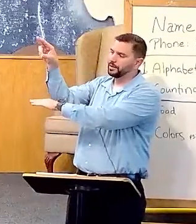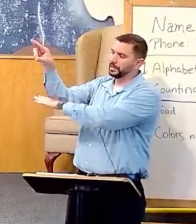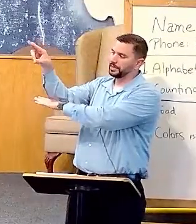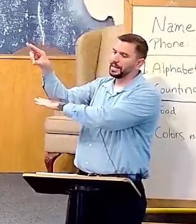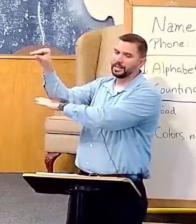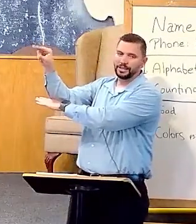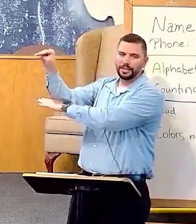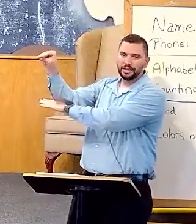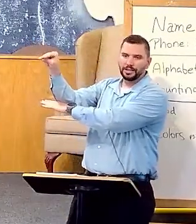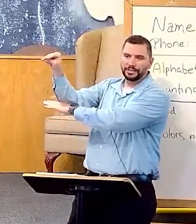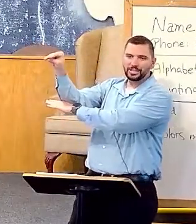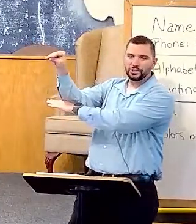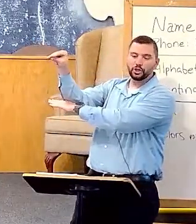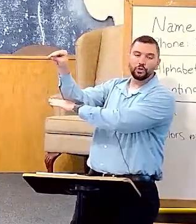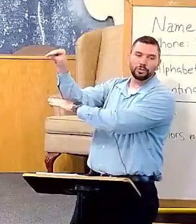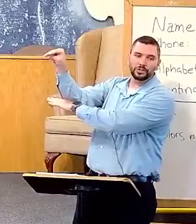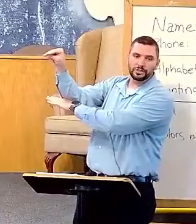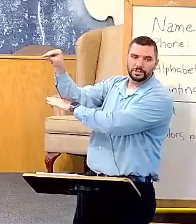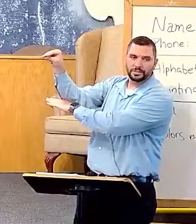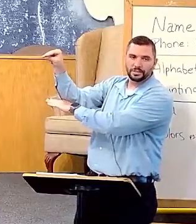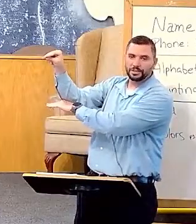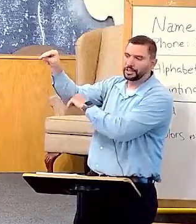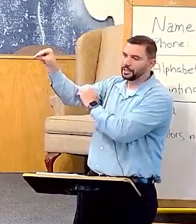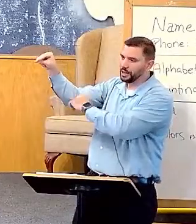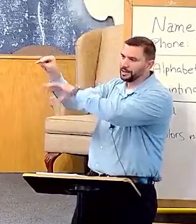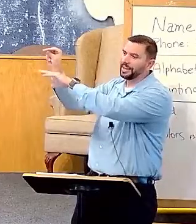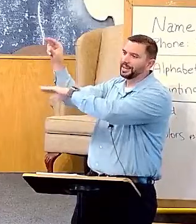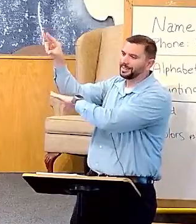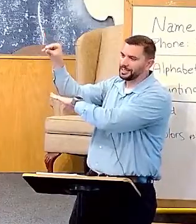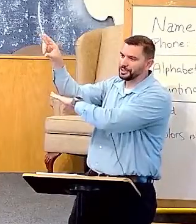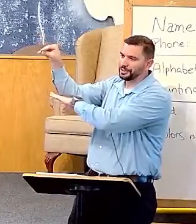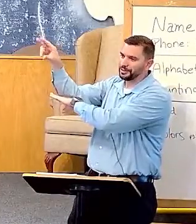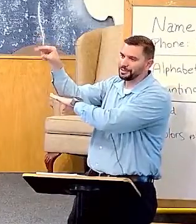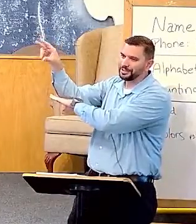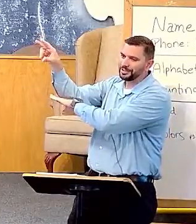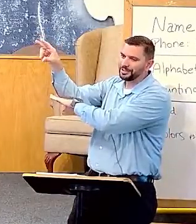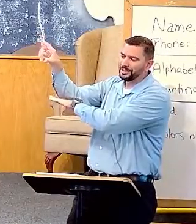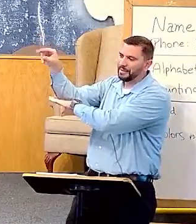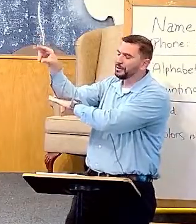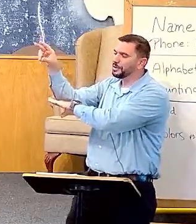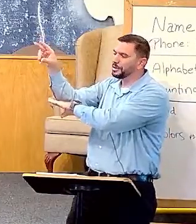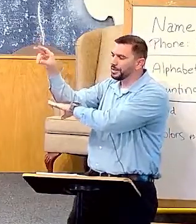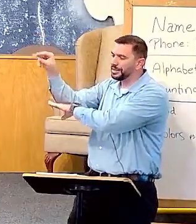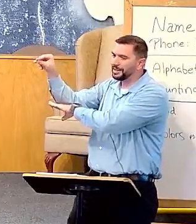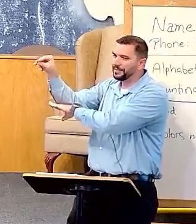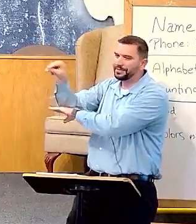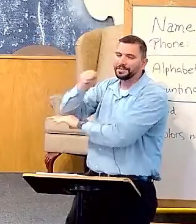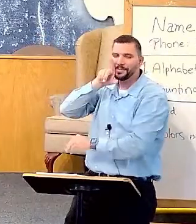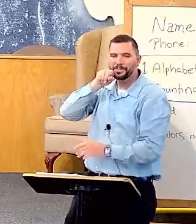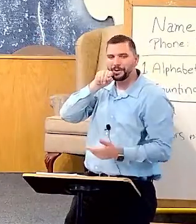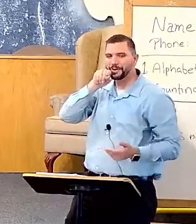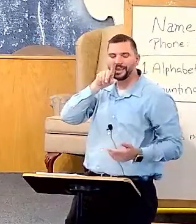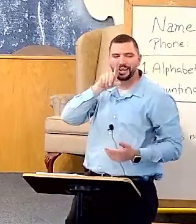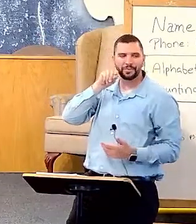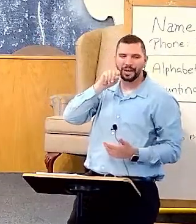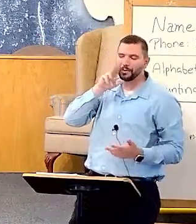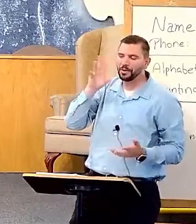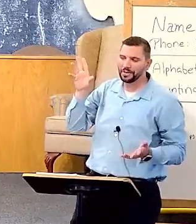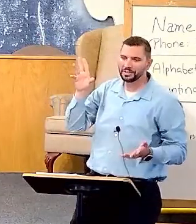that. That's goose. It's got the long neck. That's the goose. If you don't know any of it, bird, that qualifies for all of